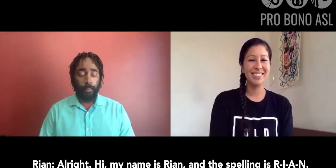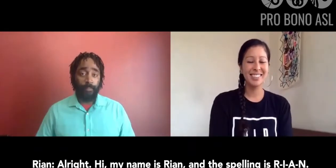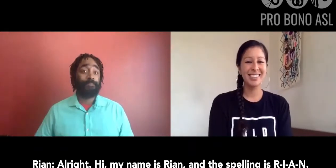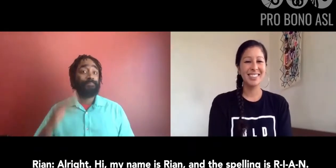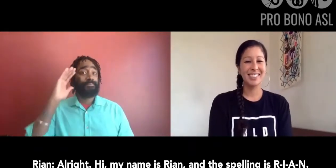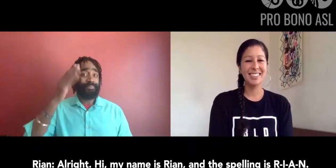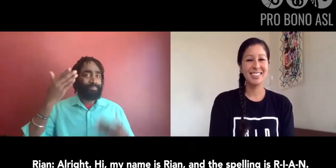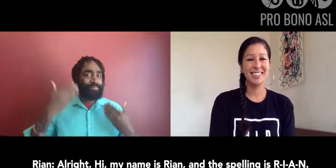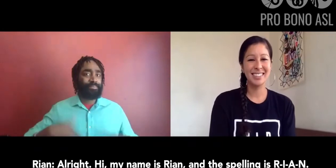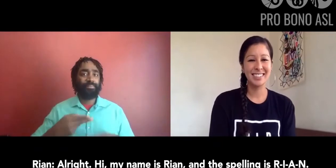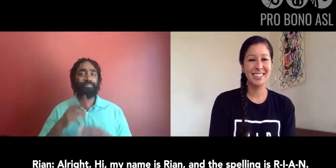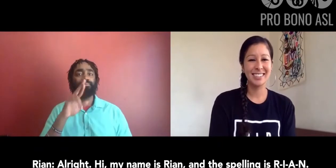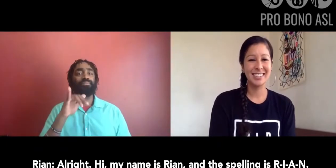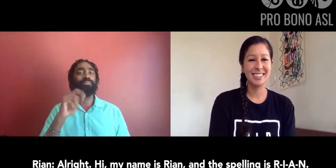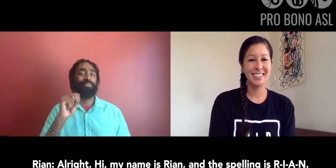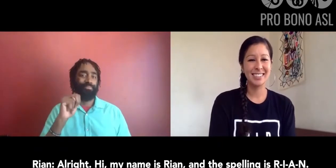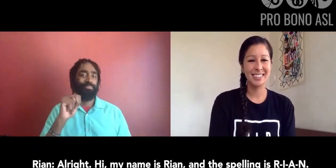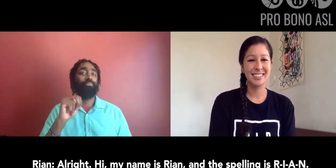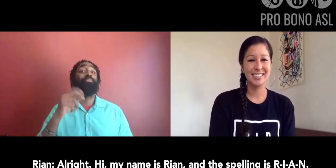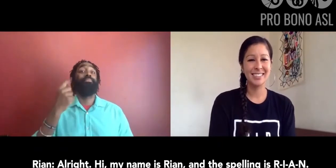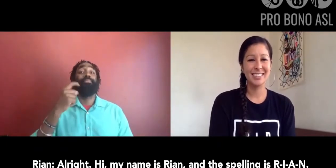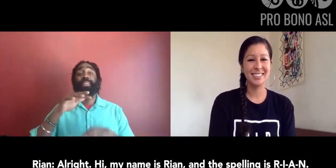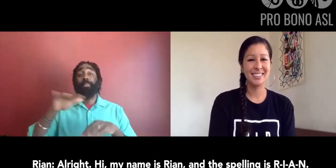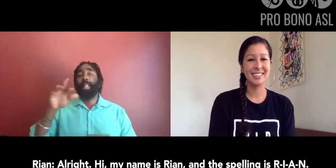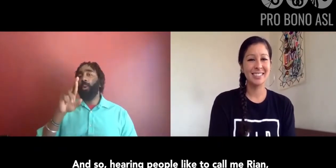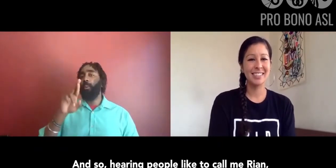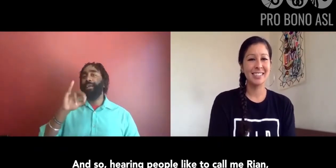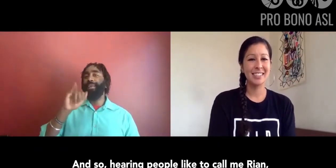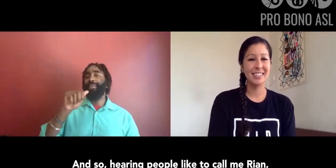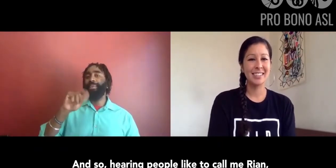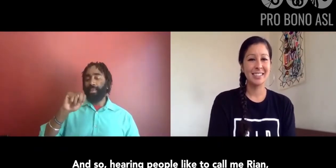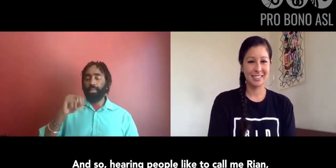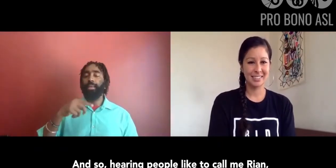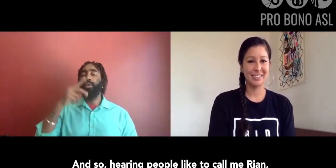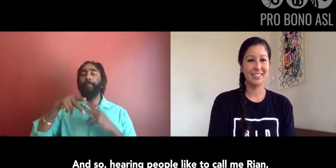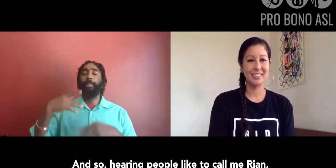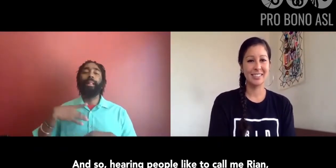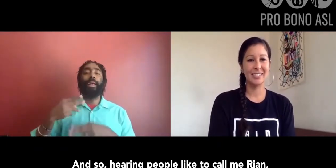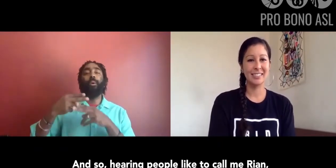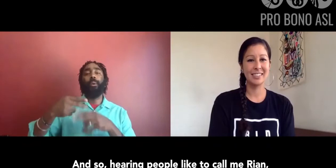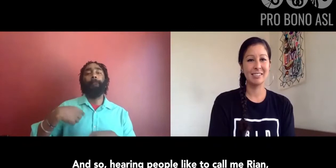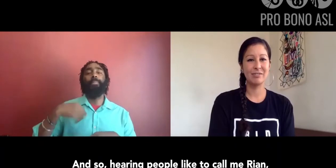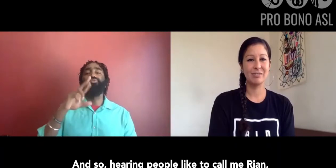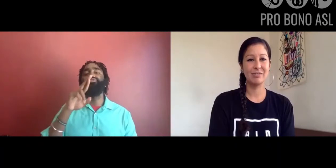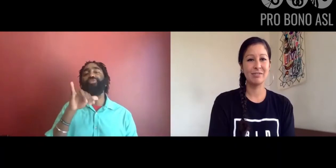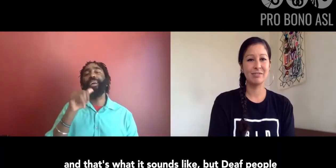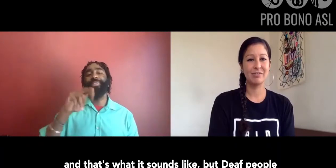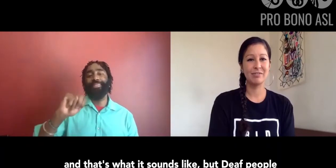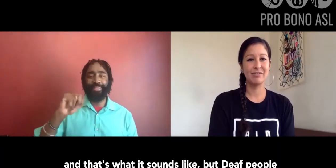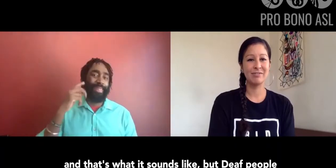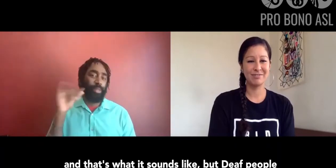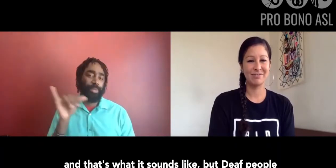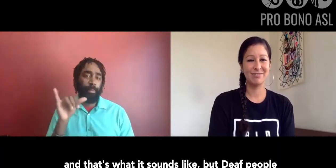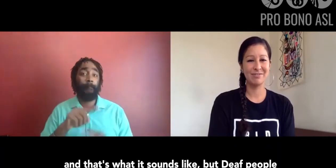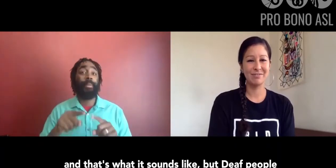All right. Hi, my name is Ryan, and this spelling is Rian. And so hearing people like to call me Ryan, and